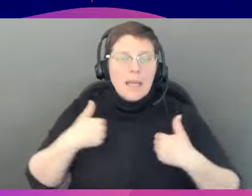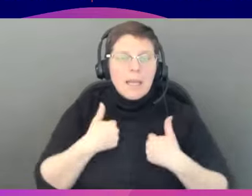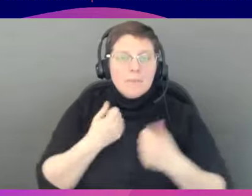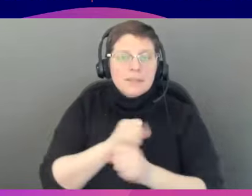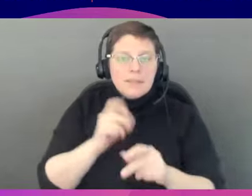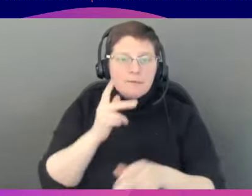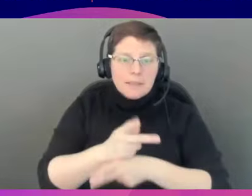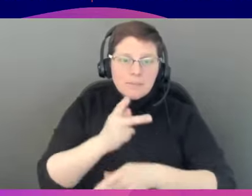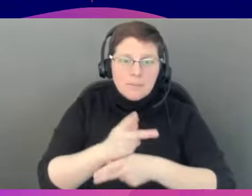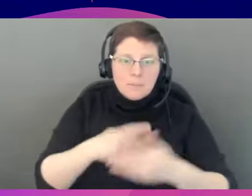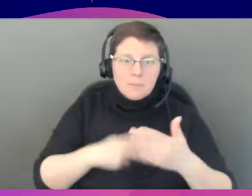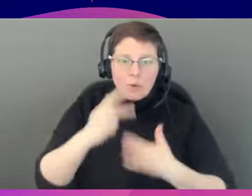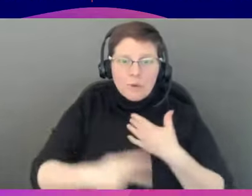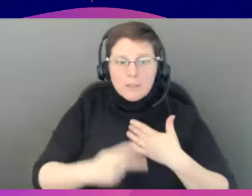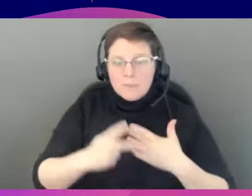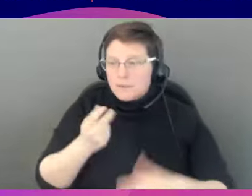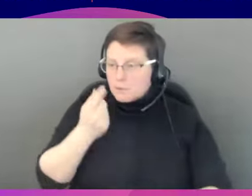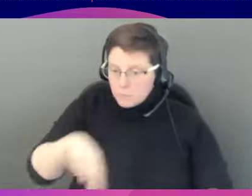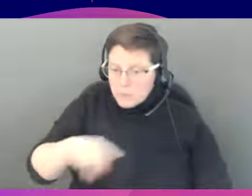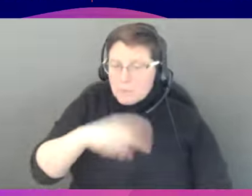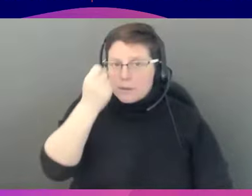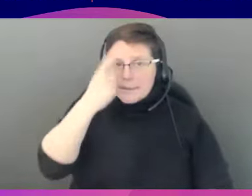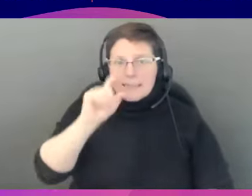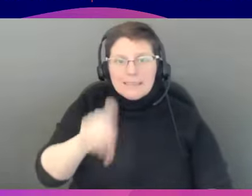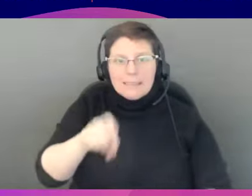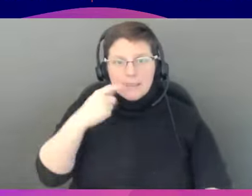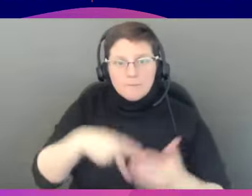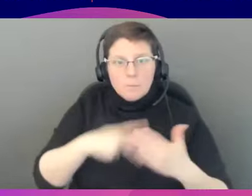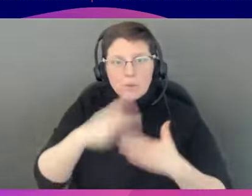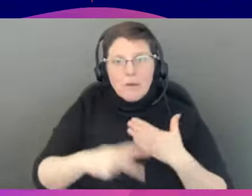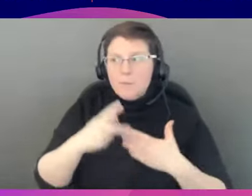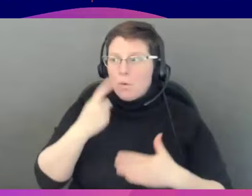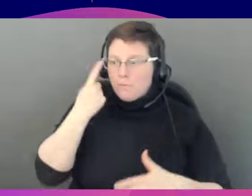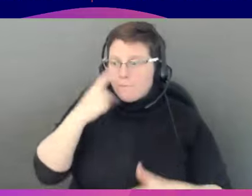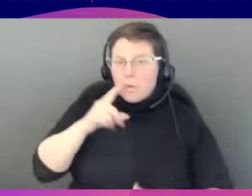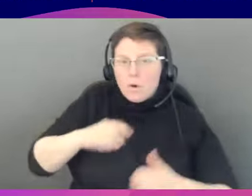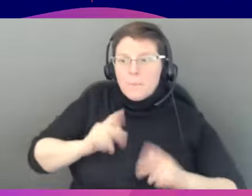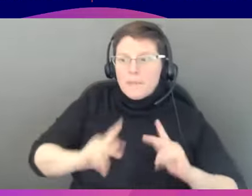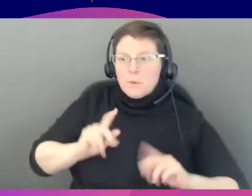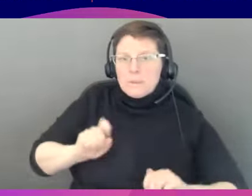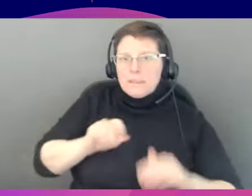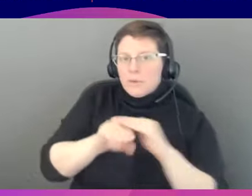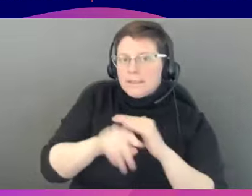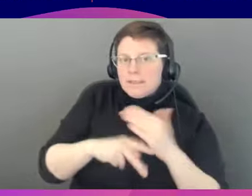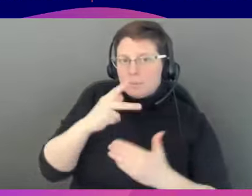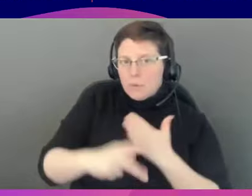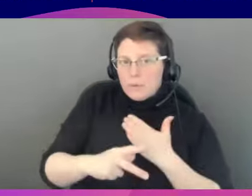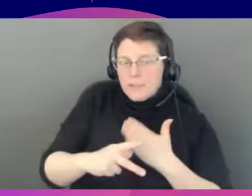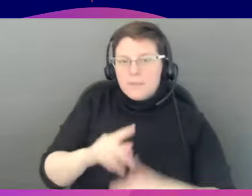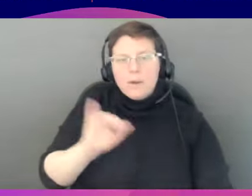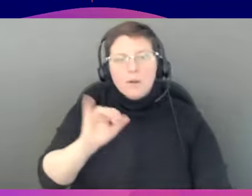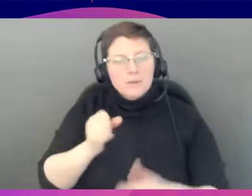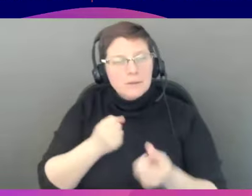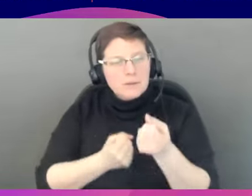raising awareness of the needs of these programs and/or survivors accessing these programs. This can also support organizations